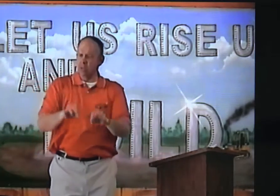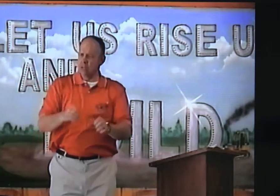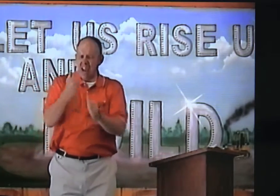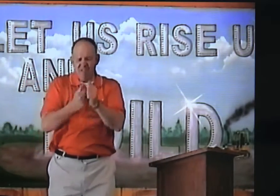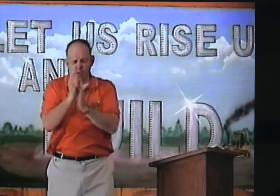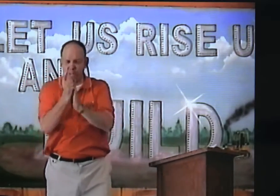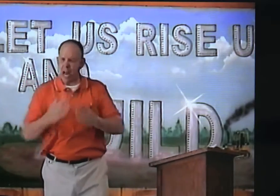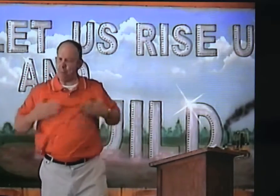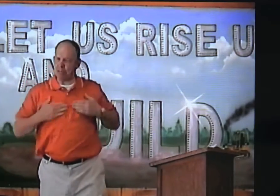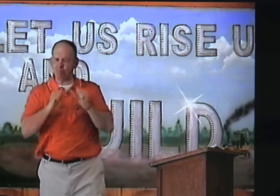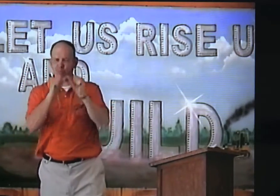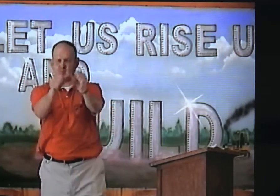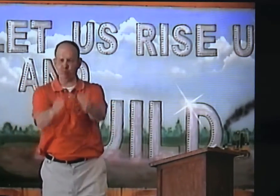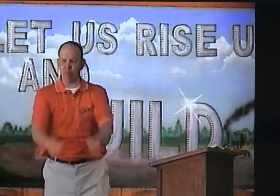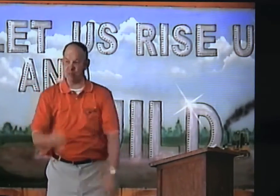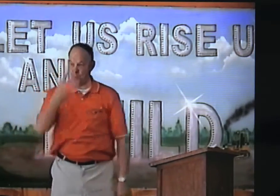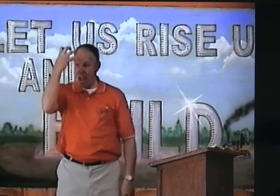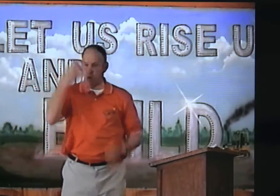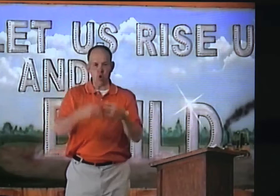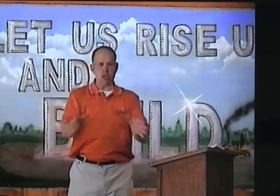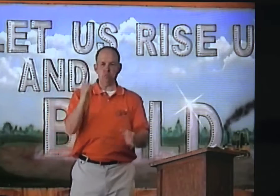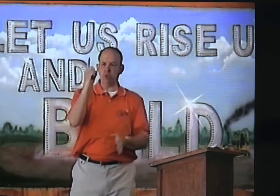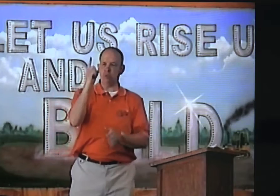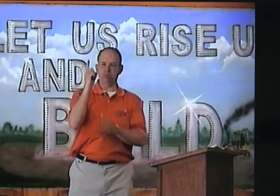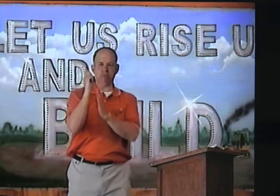destroys a minute of your life. Won't you be happy?